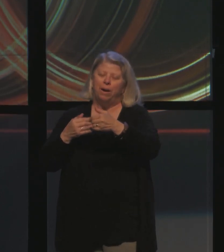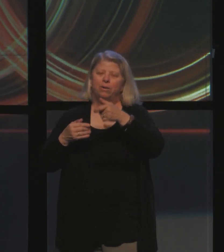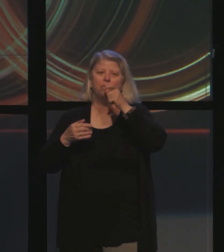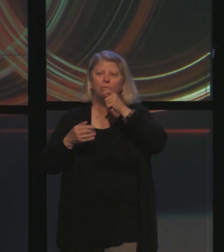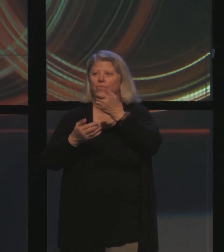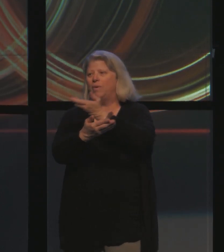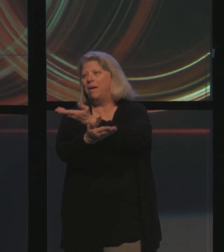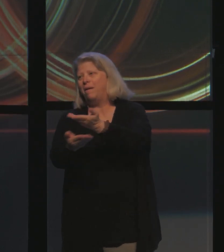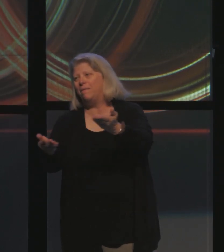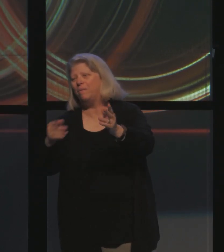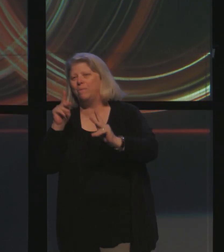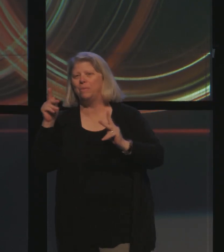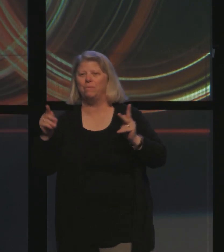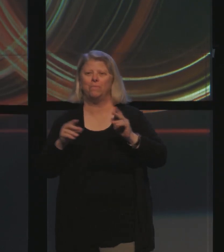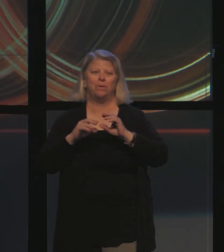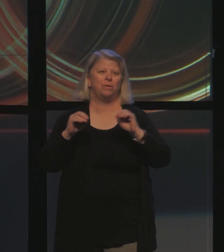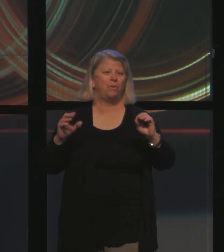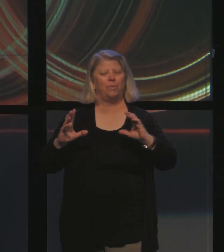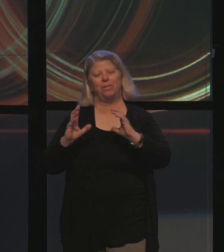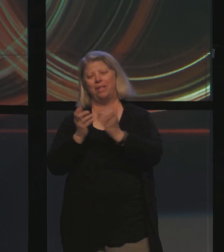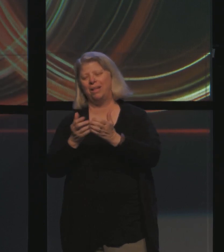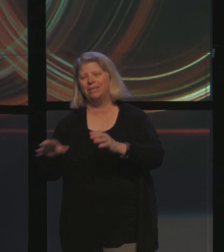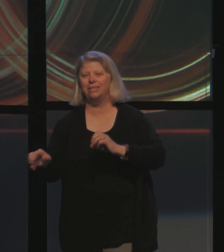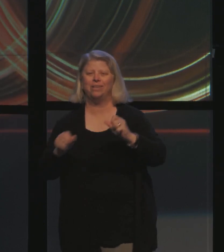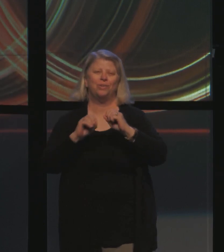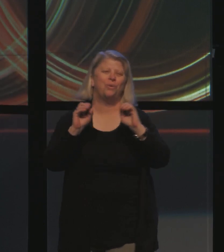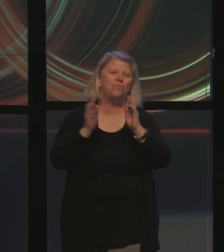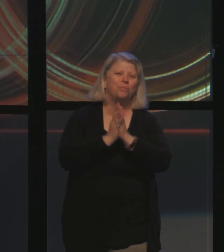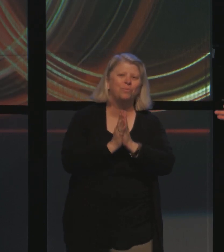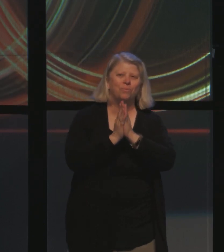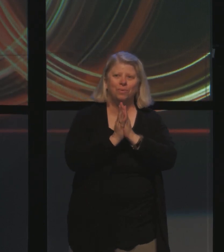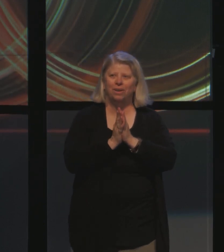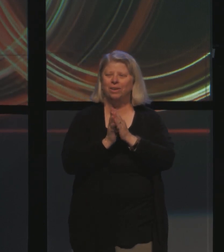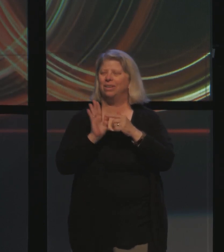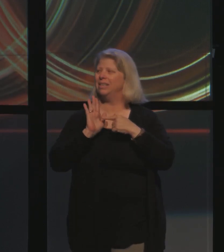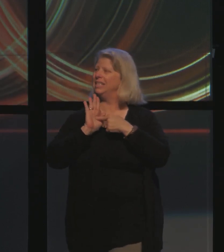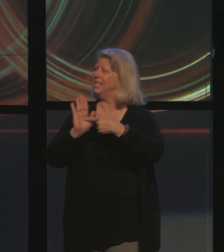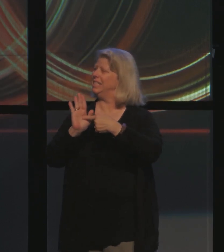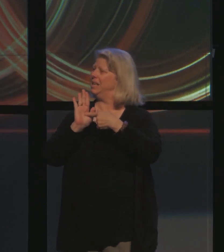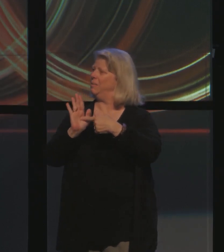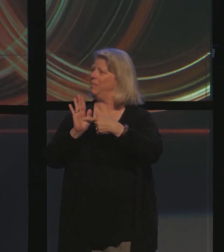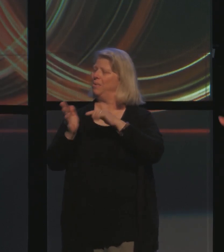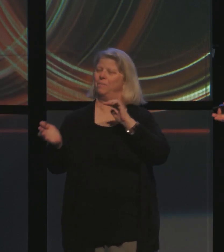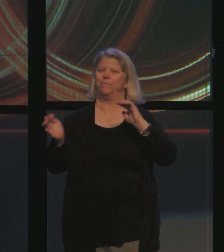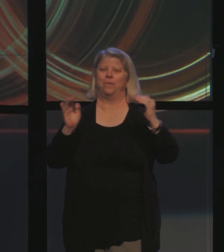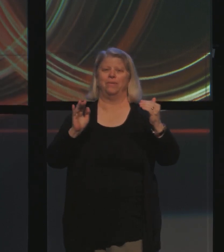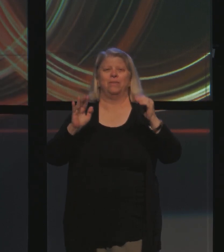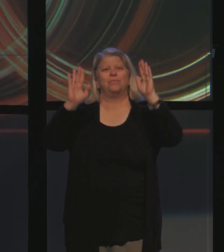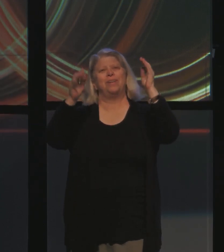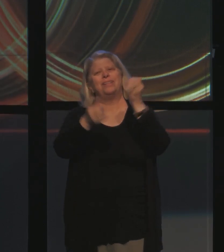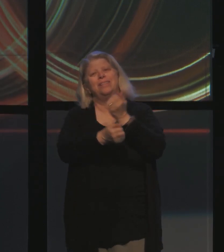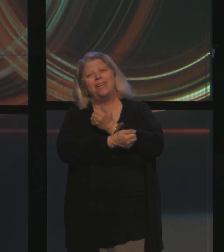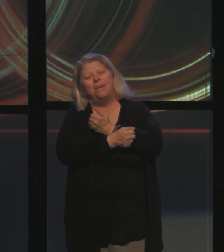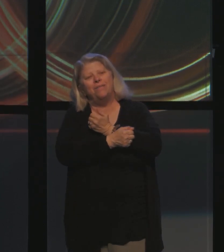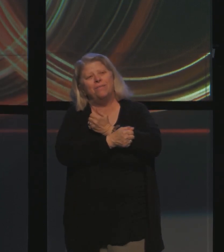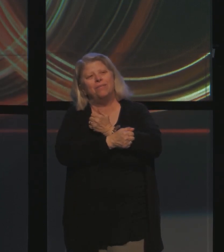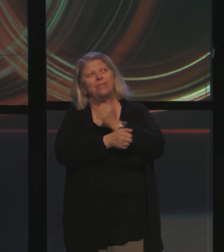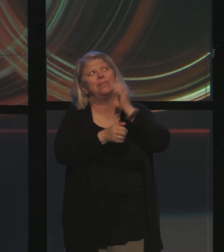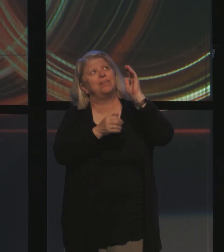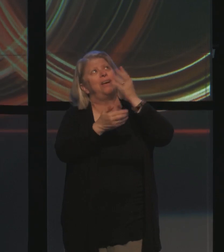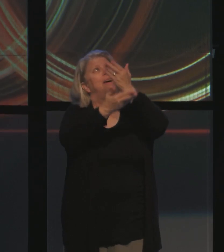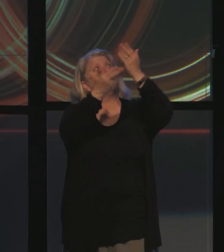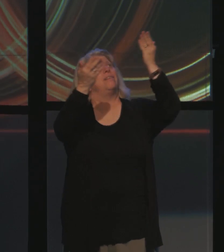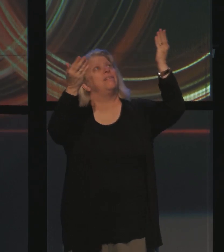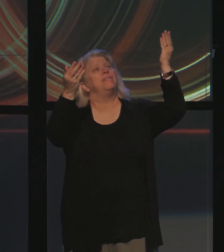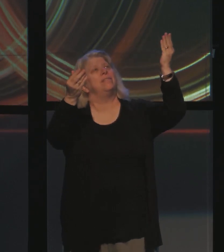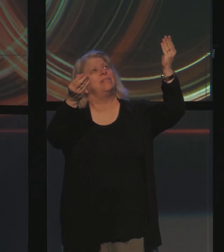person. There's no class to take, no prayer to pray, nothing like that. These are symbols, metaphors of the great love that the God of the universe